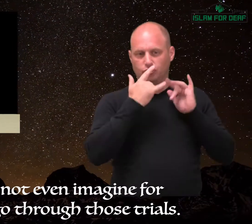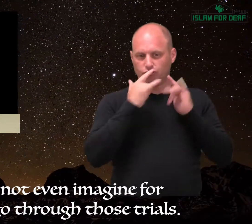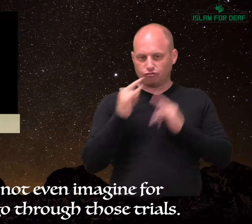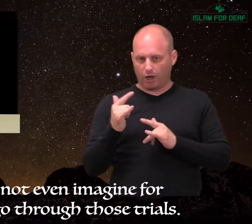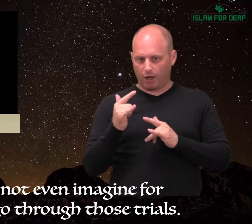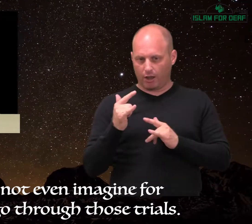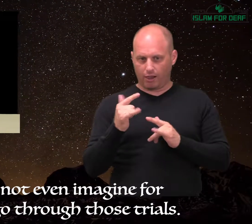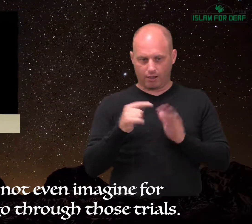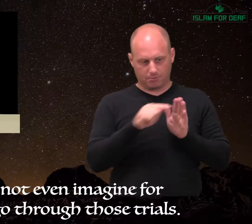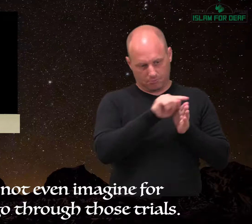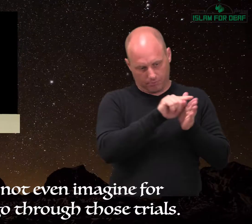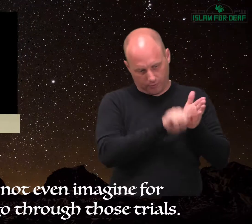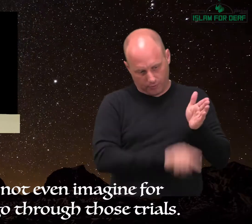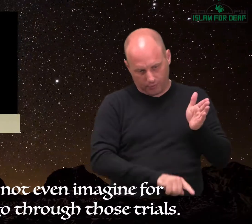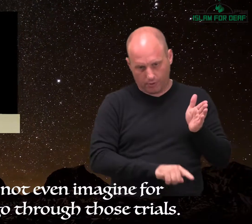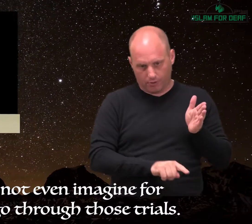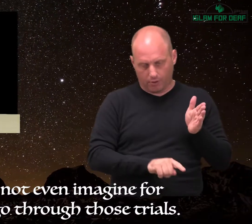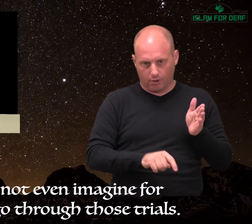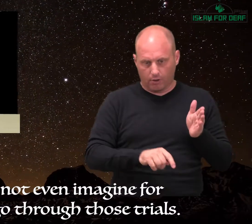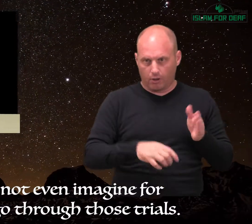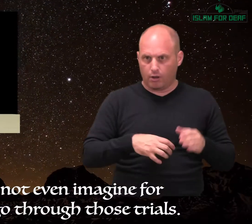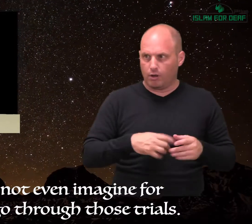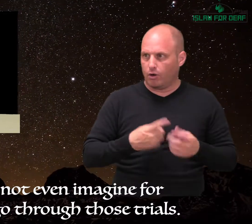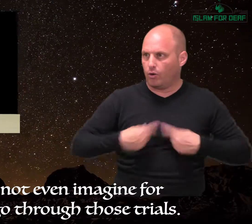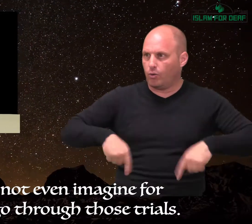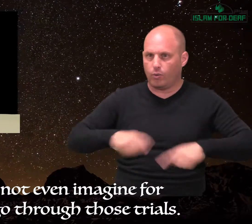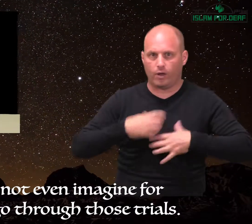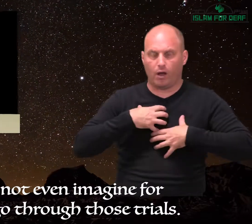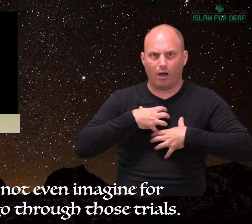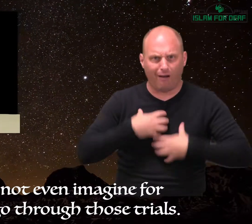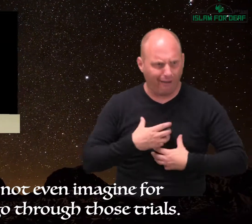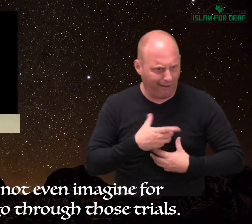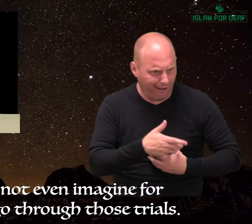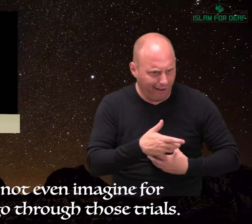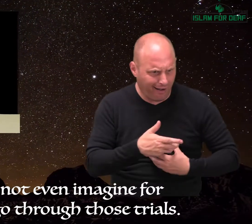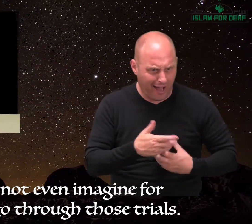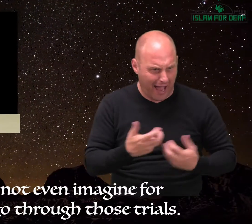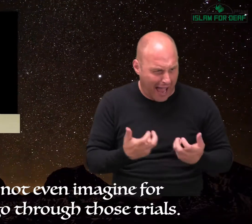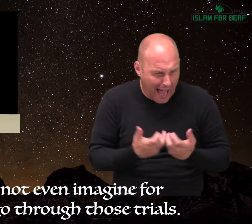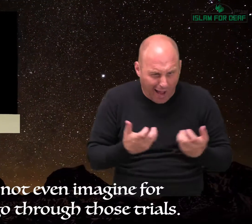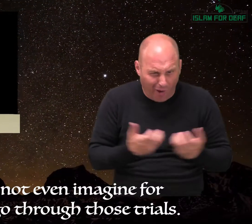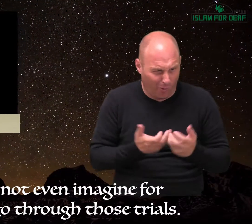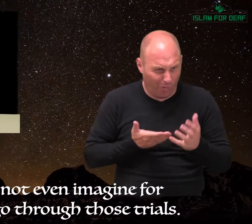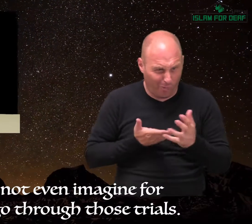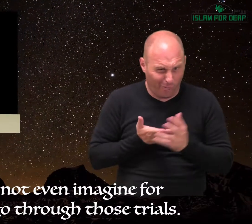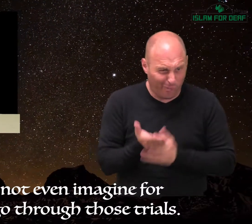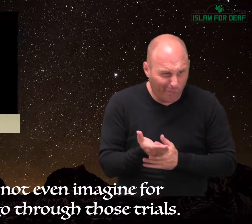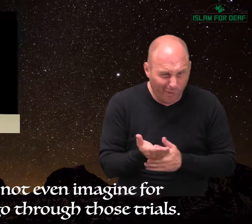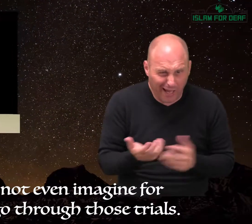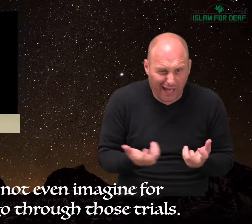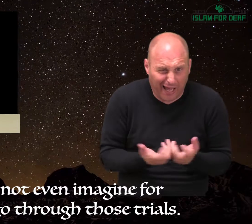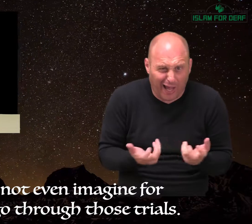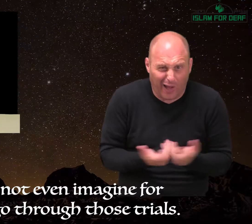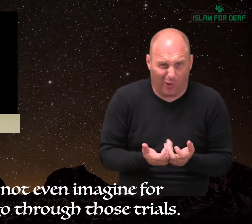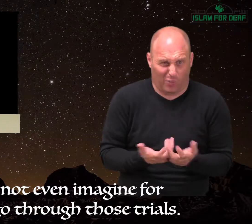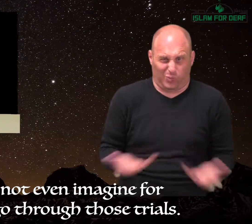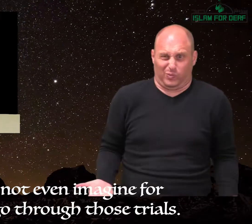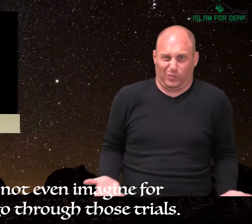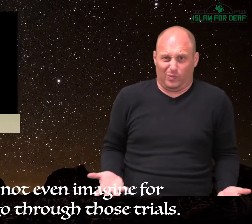imagine for ourselves to go through those trials. We cannot even imagine, let